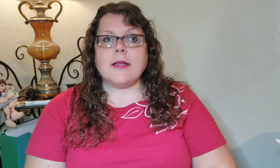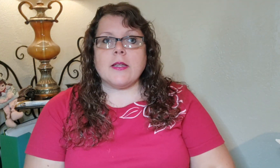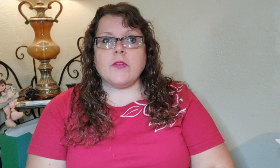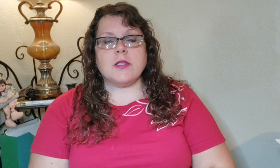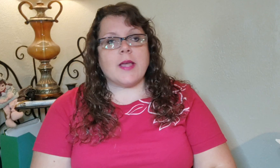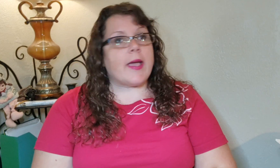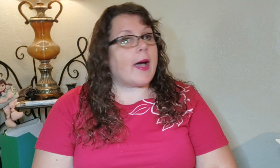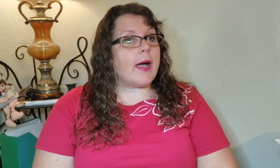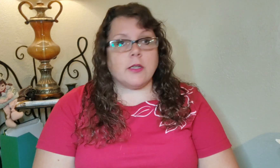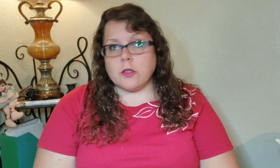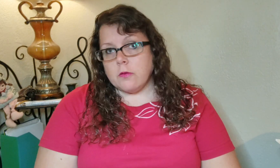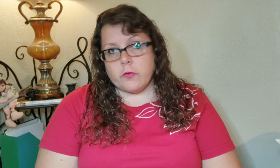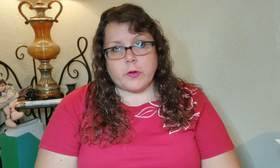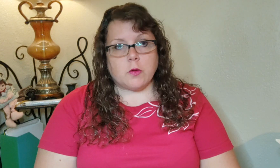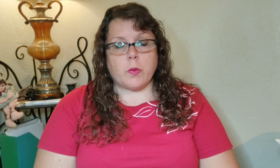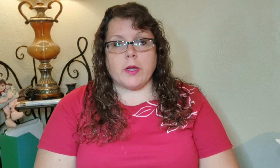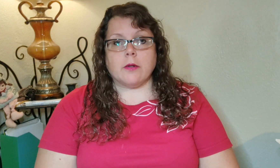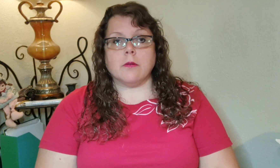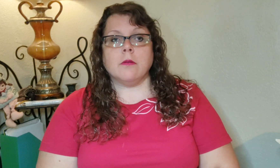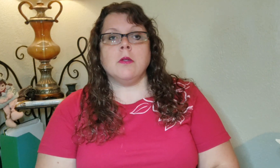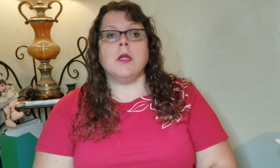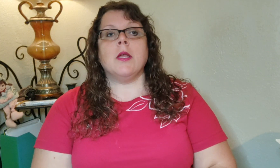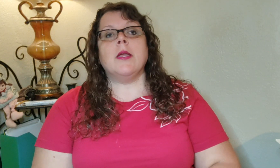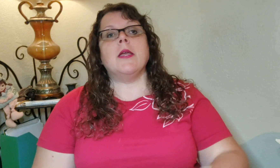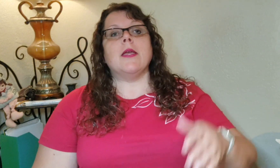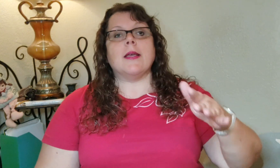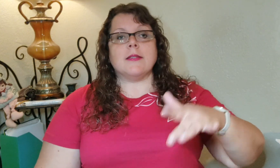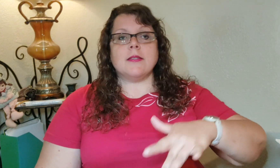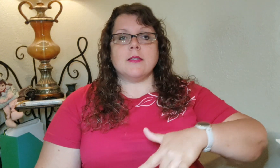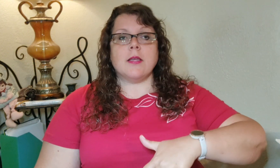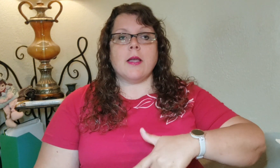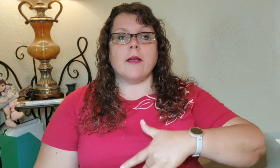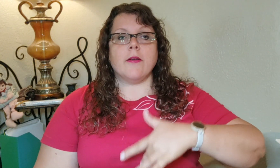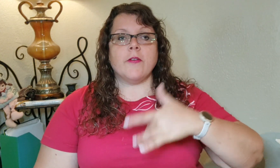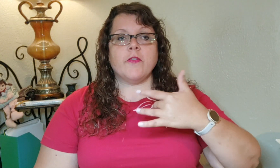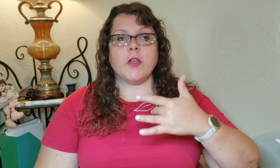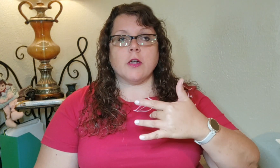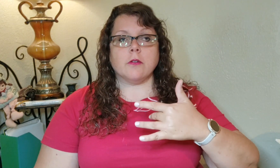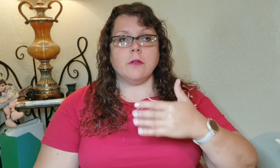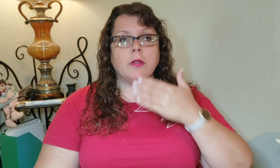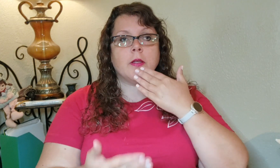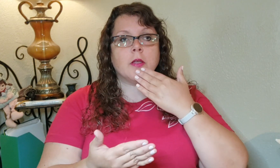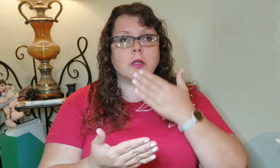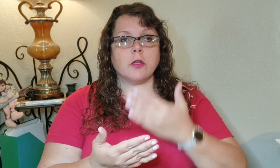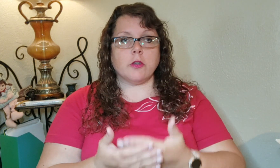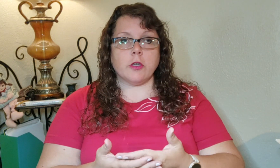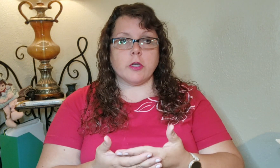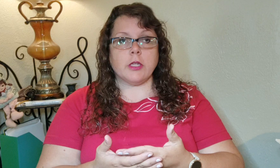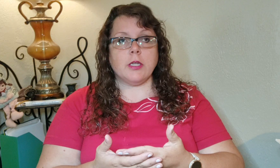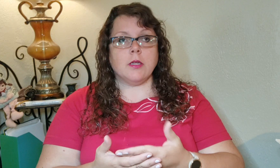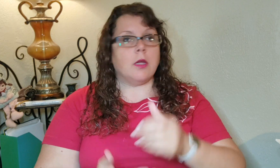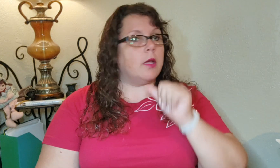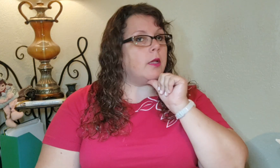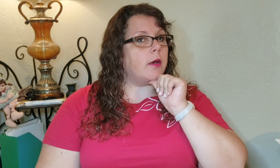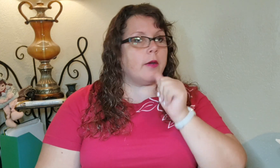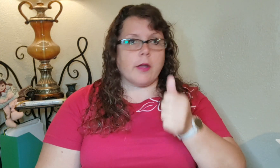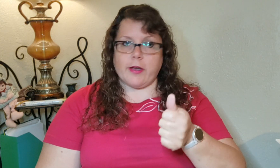And if you say, I don't feel well, it's feel good, not.